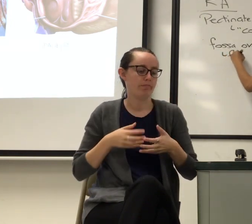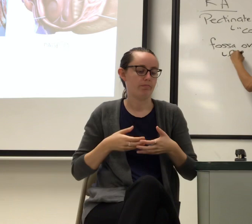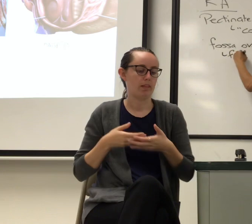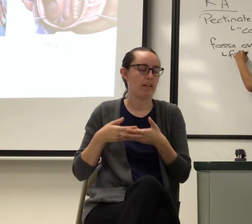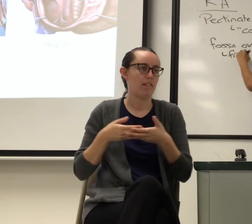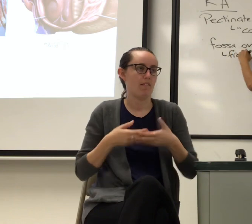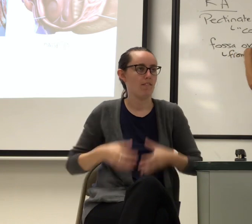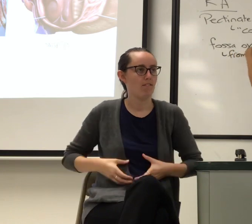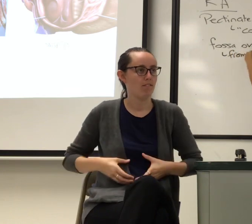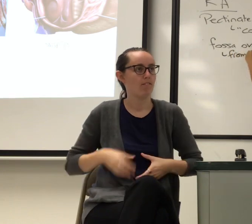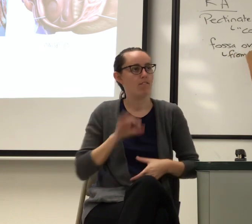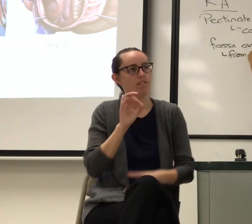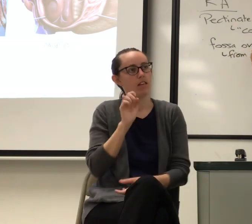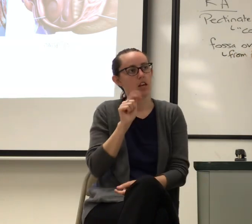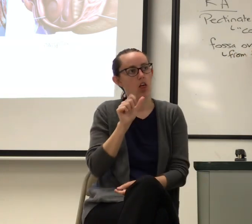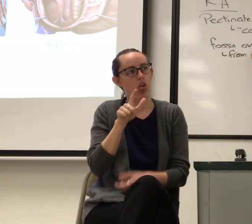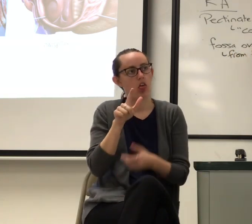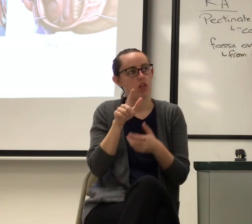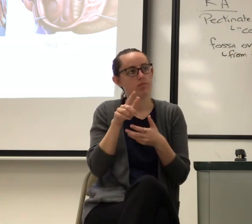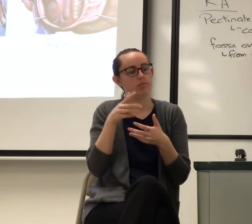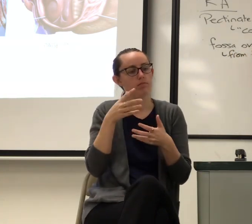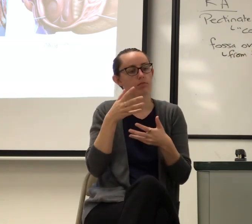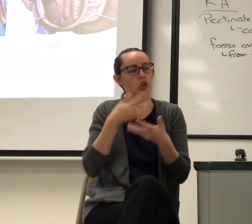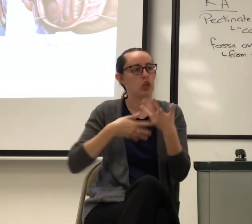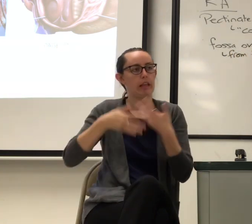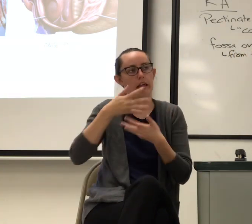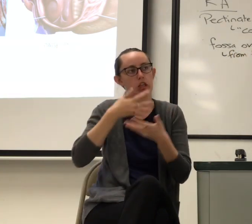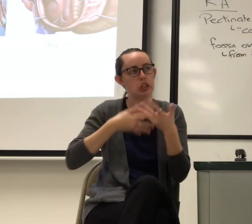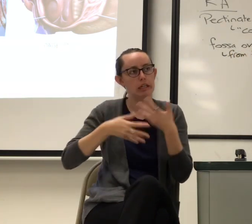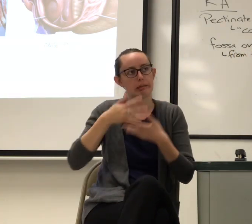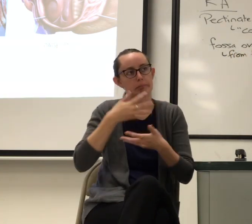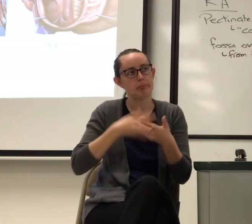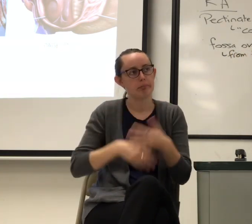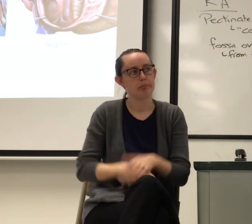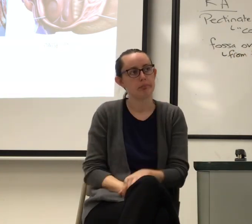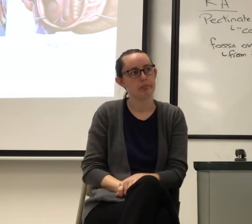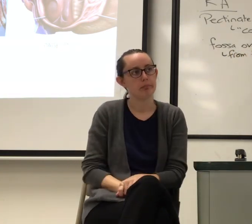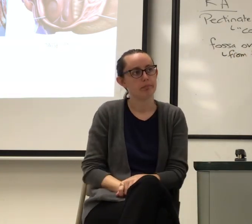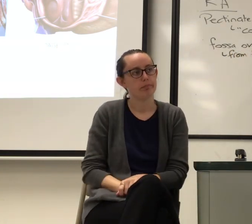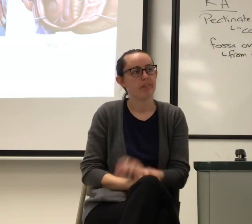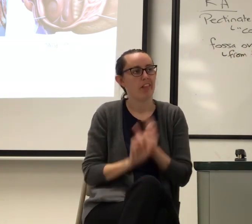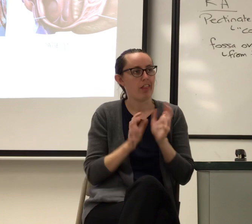from fetal circulation.